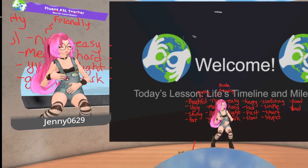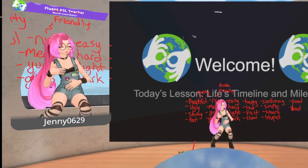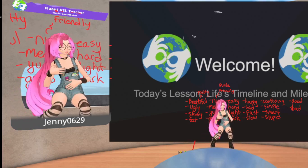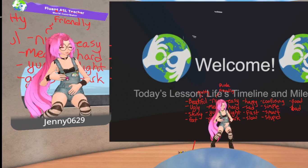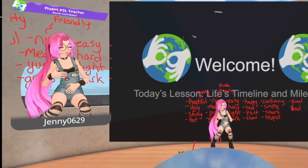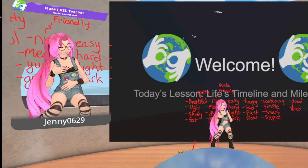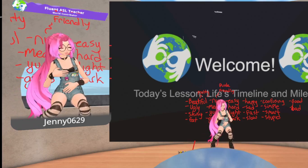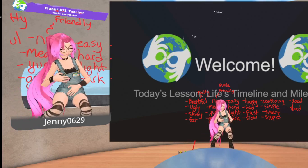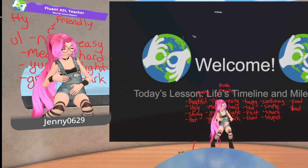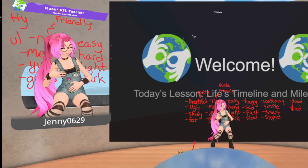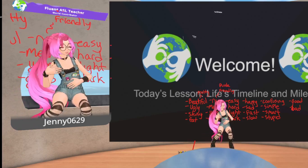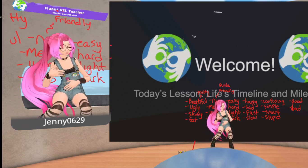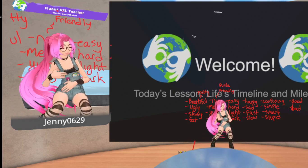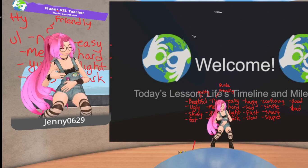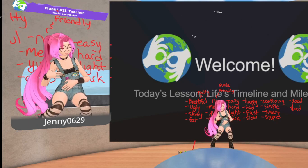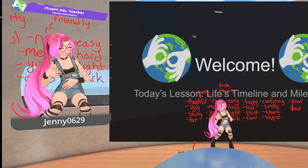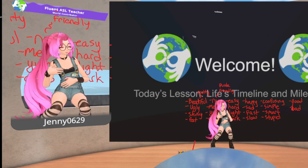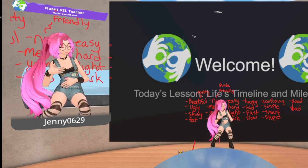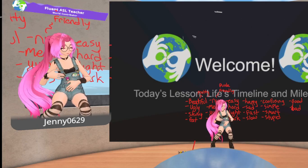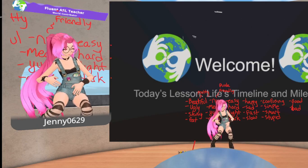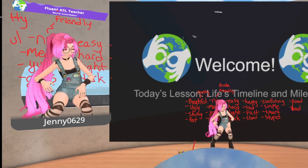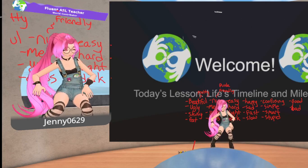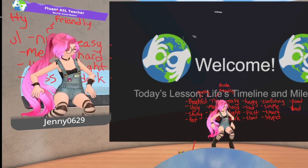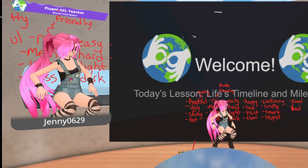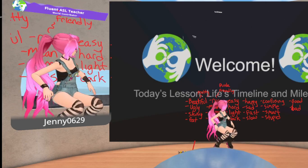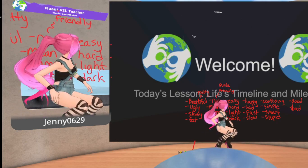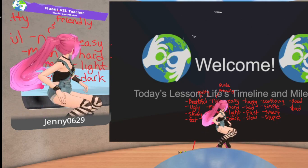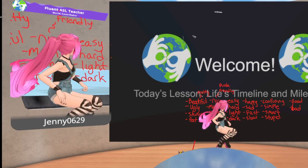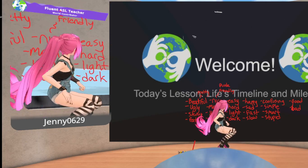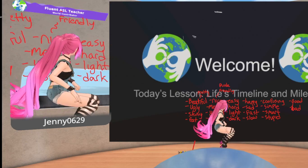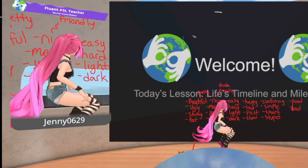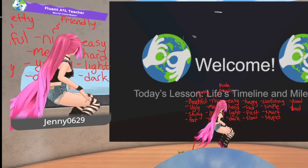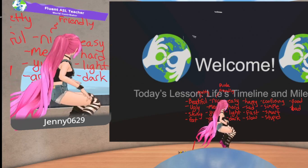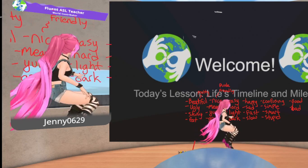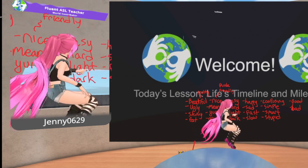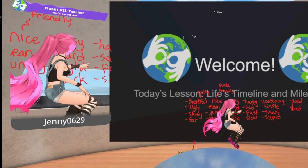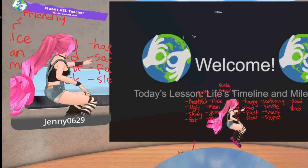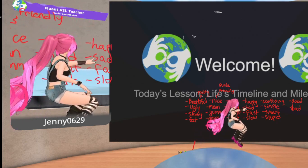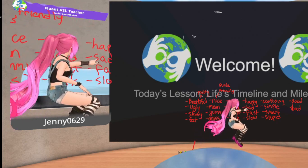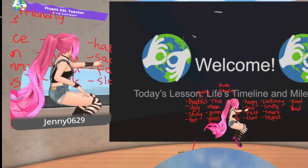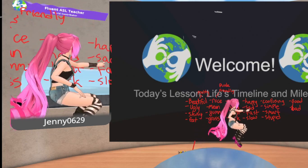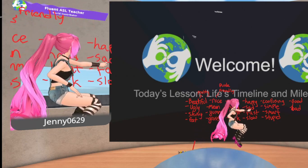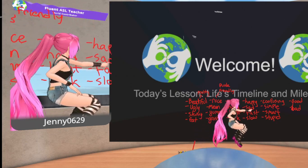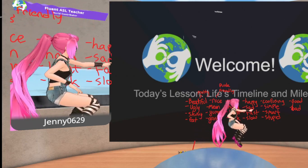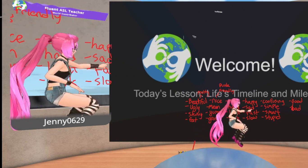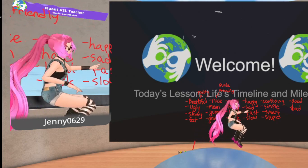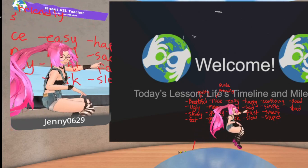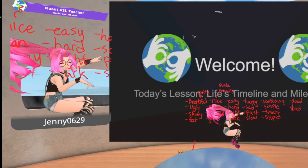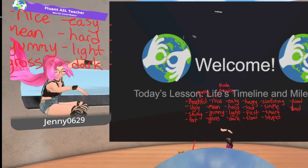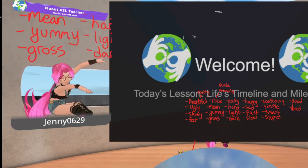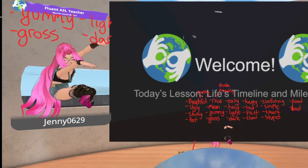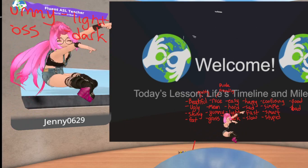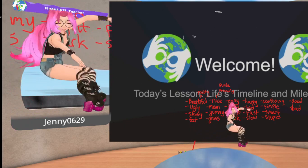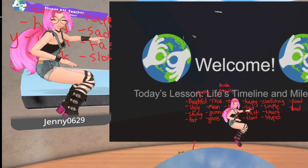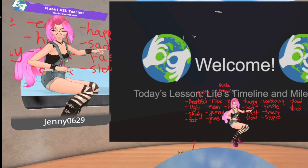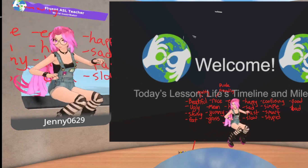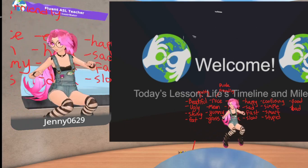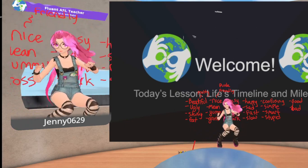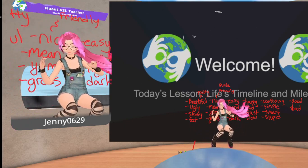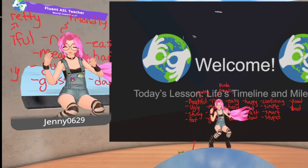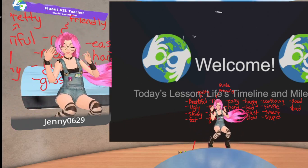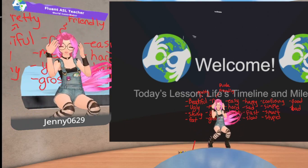too, because this is enjoy and appreciate, like we said. It makes sense. Yeah, thanks for pointing that out. And then sad, so